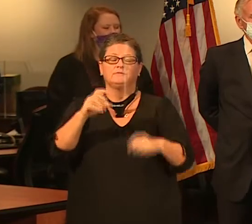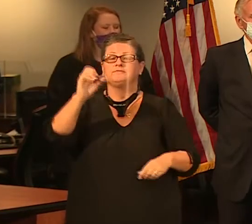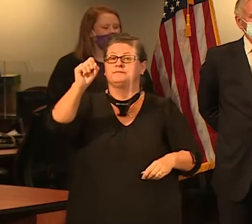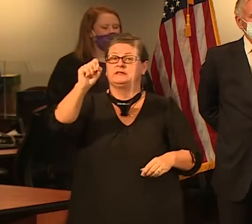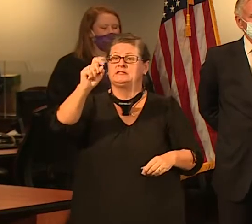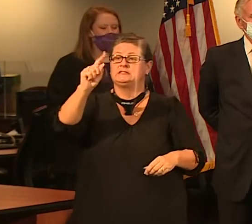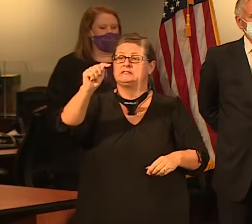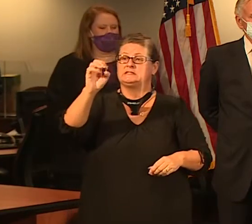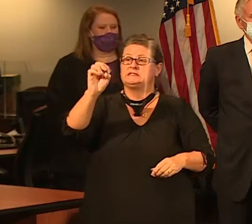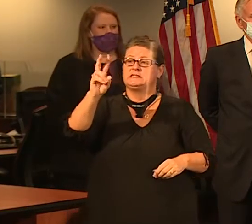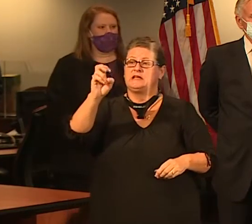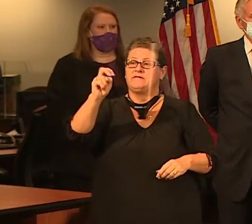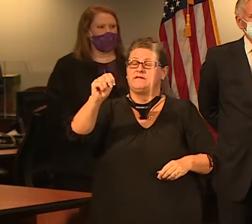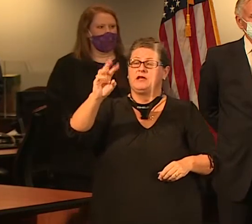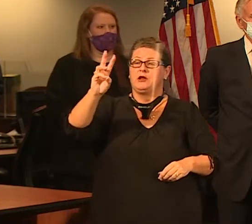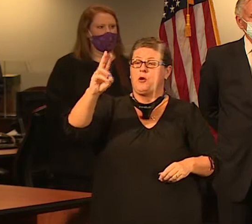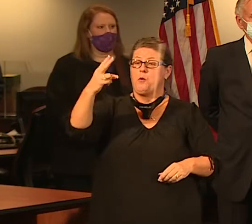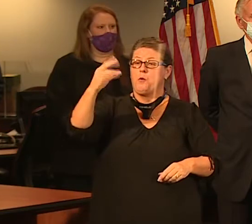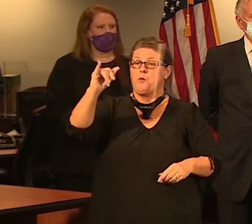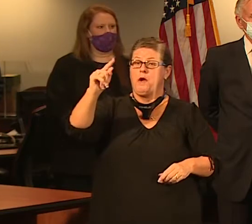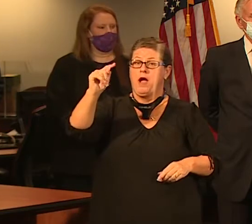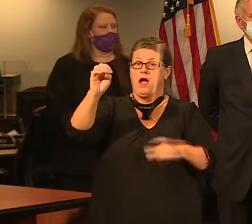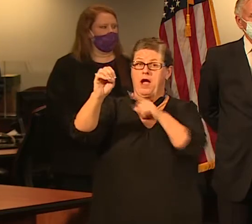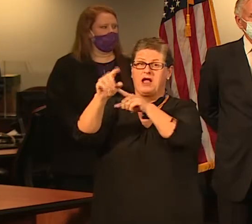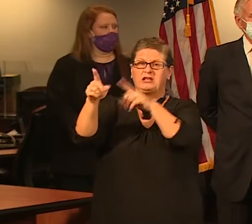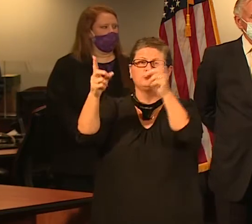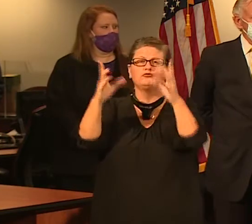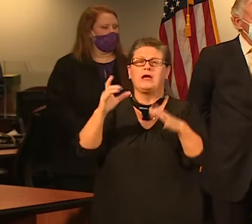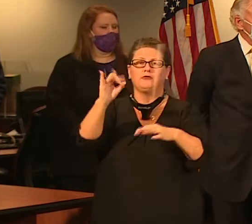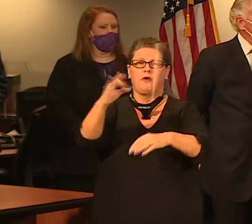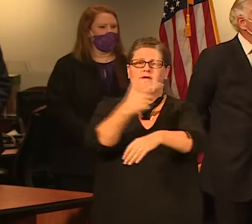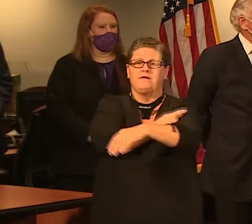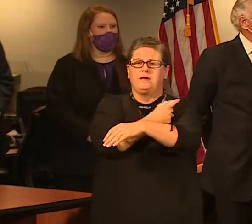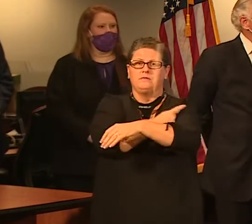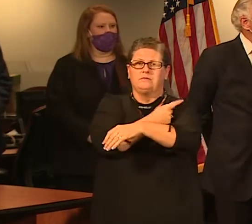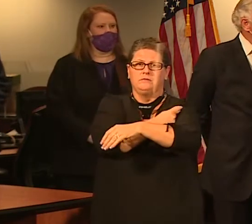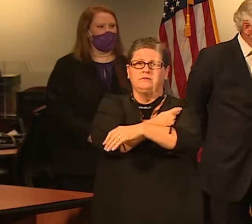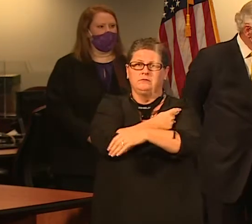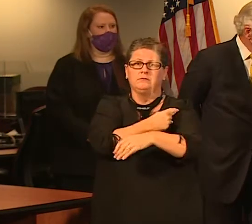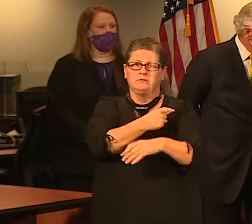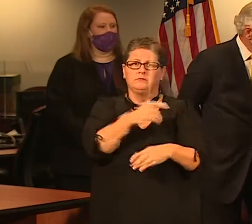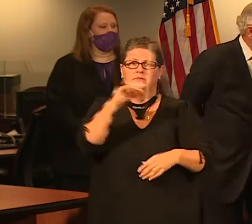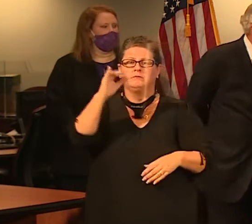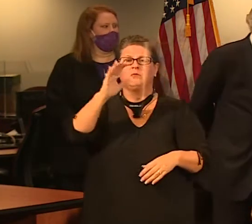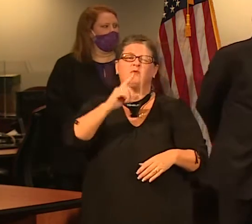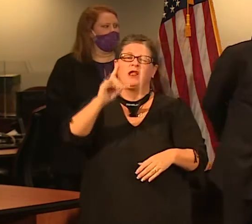of Immunizations, to provide more information about our planning efforts.